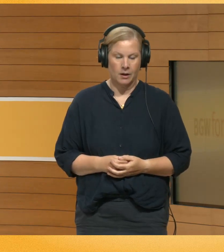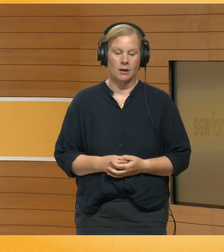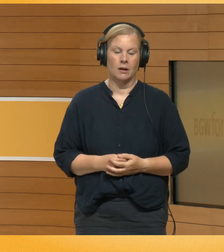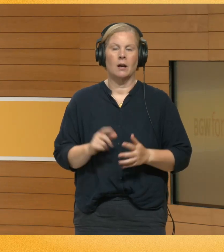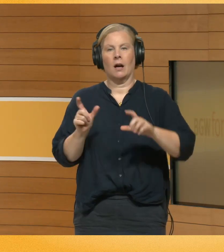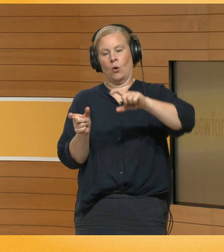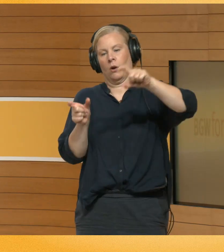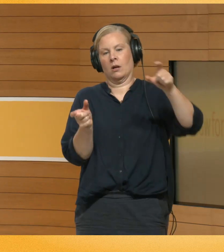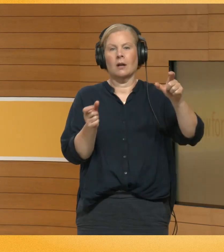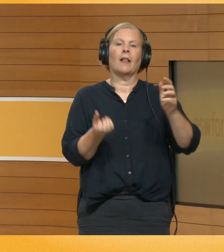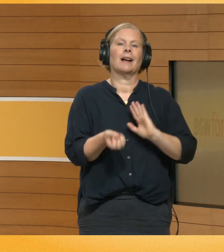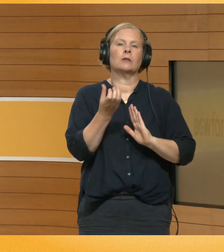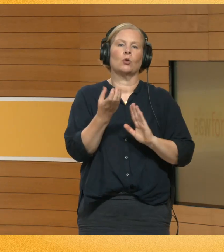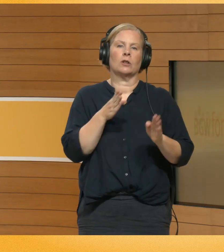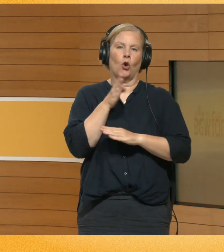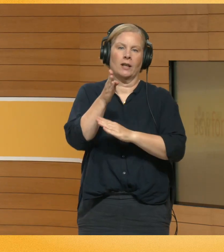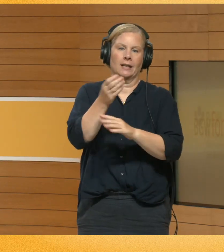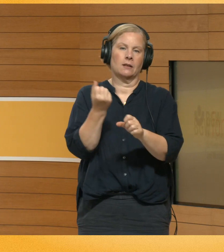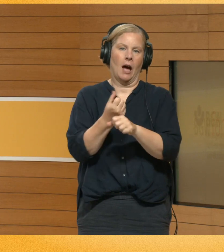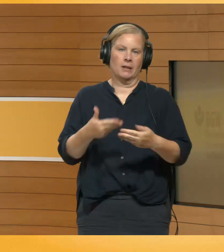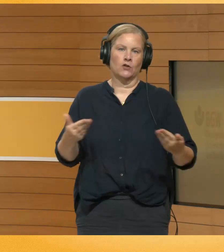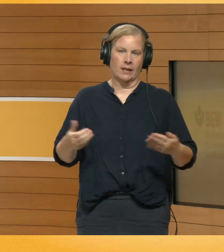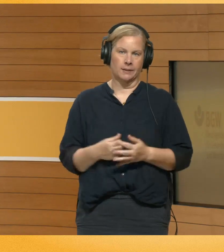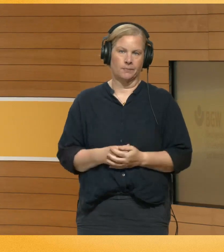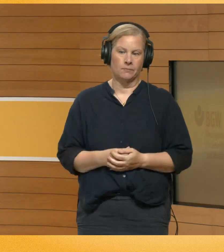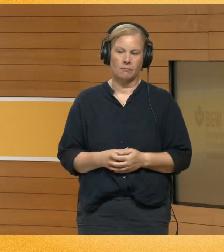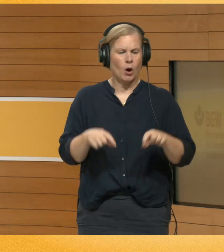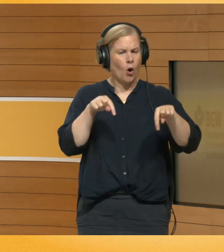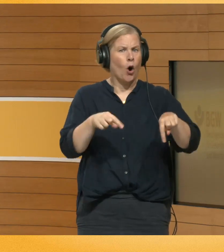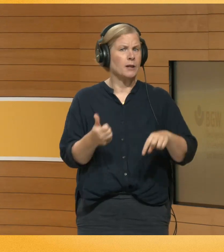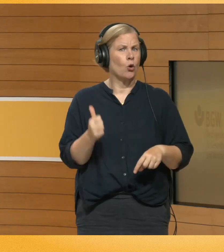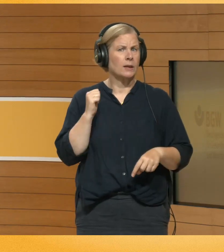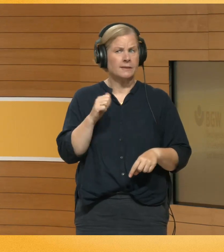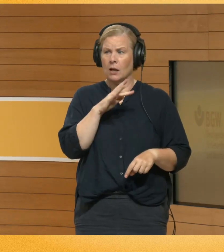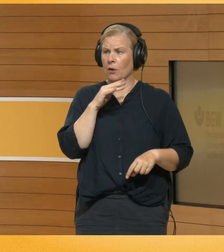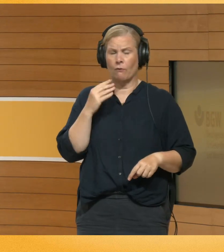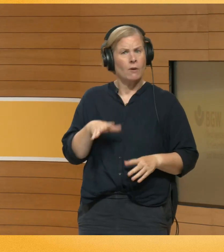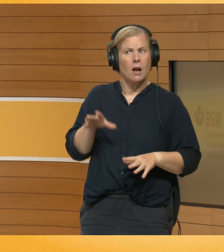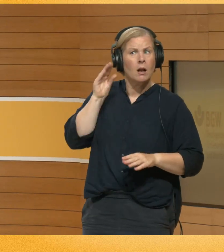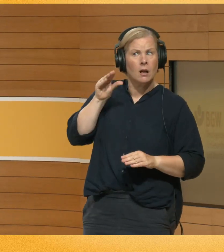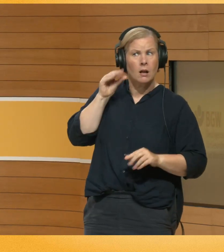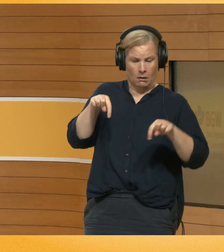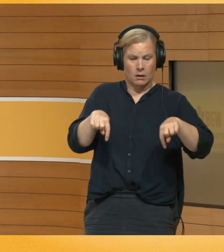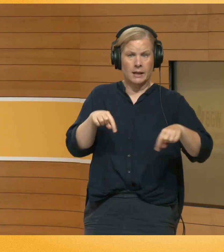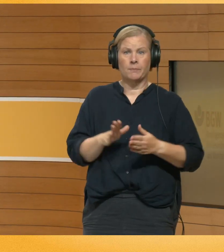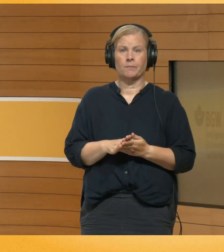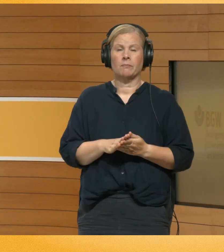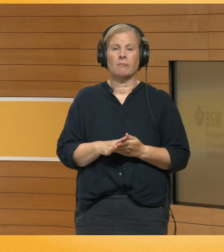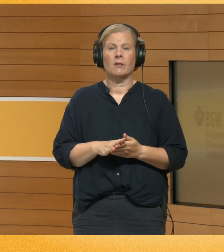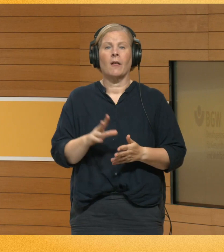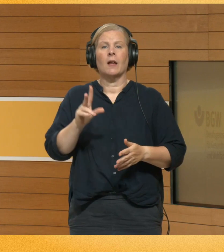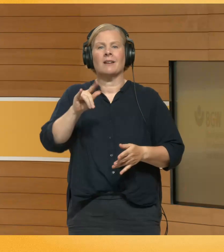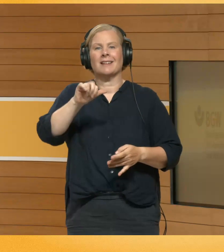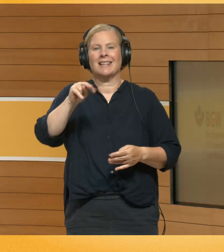And on the other hand, resource-oriented ways of working. I heard a lot today and